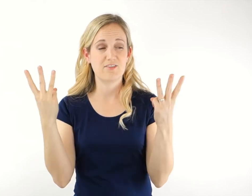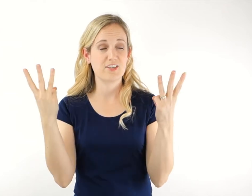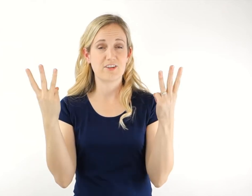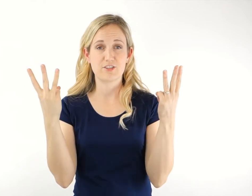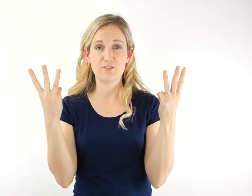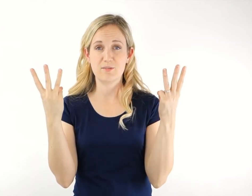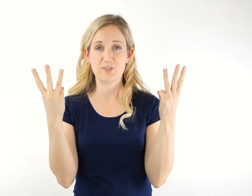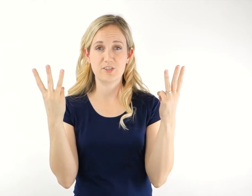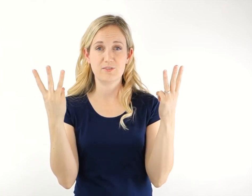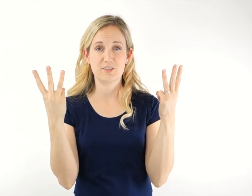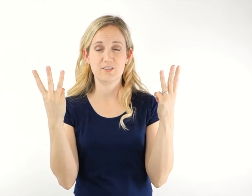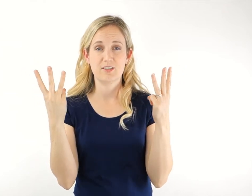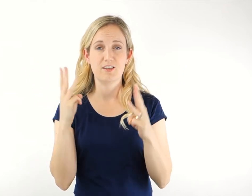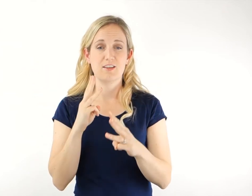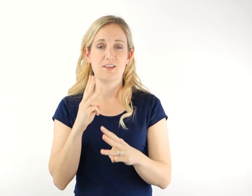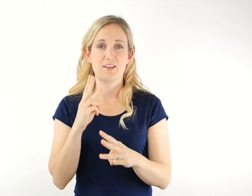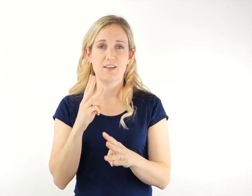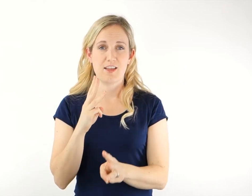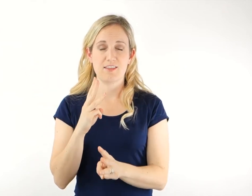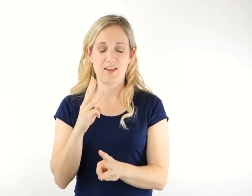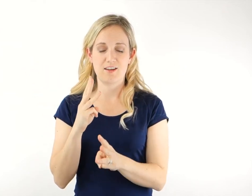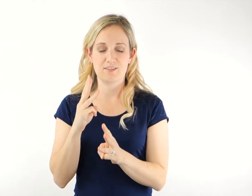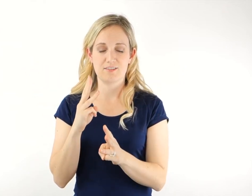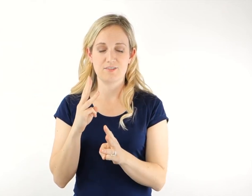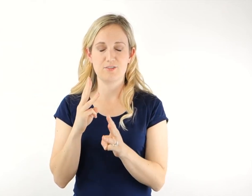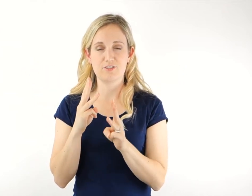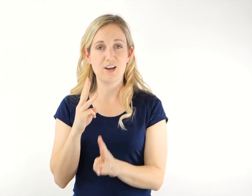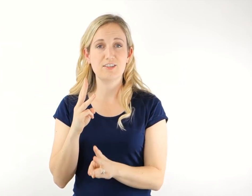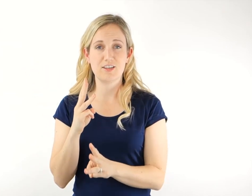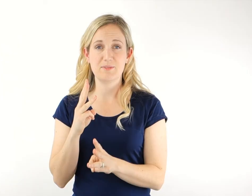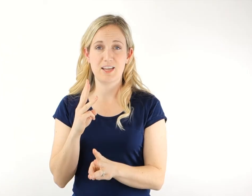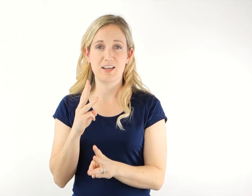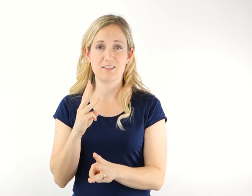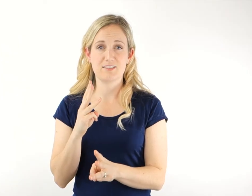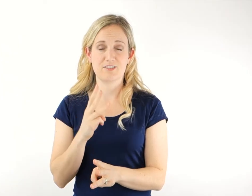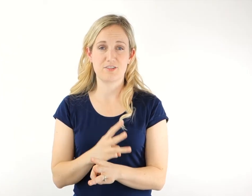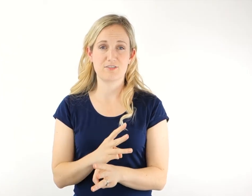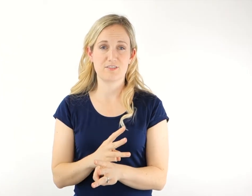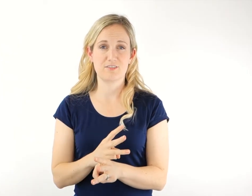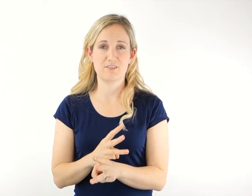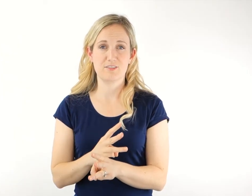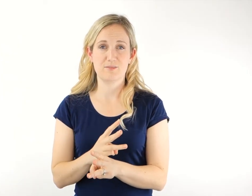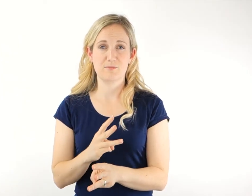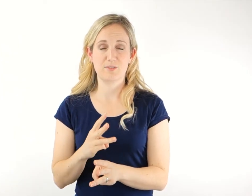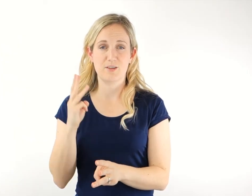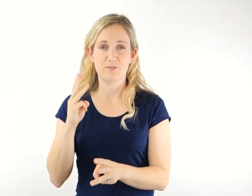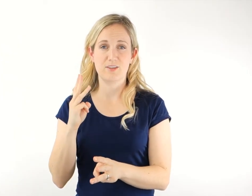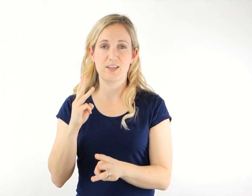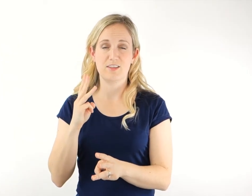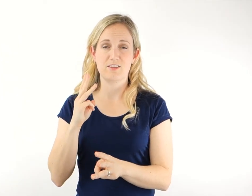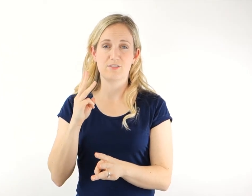fun. You got 2 W's. And then, so your non-dominant hand starts below, and then